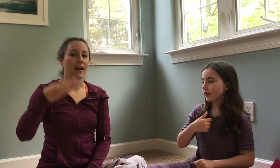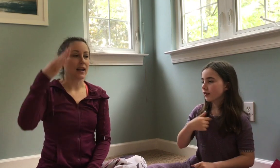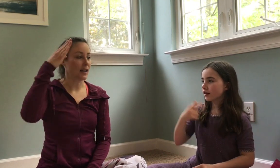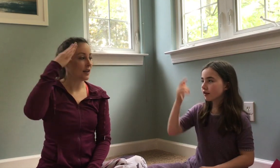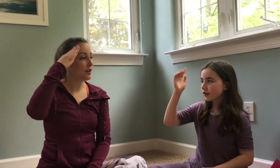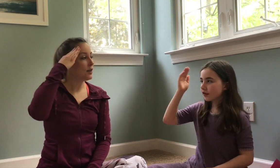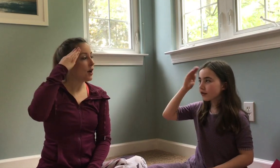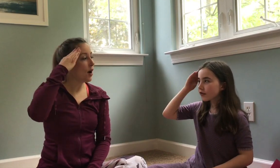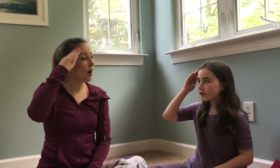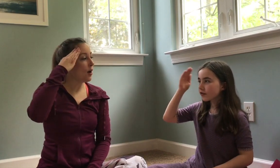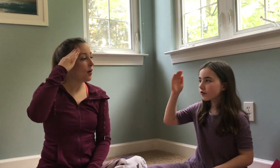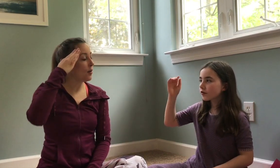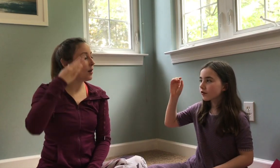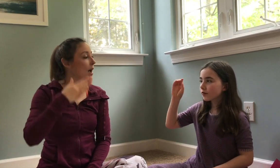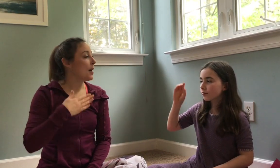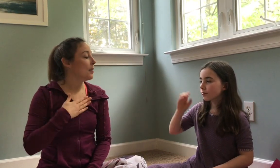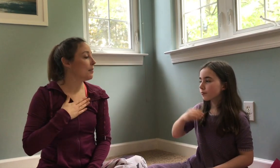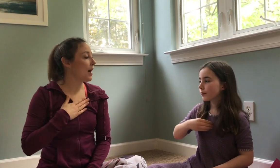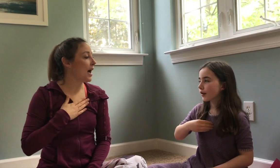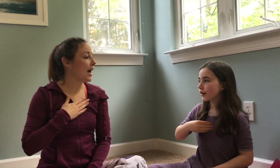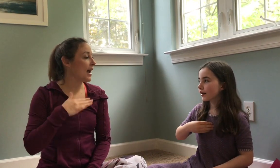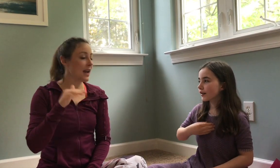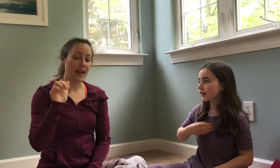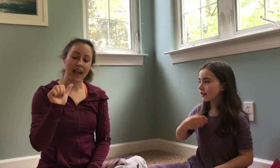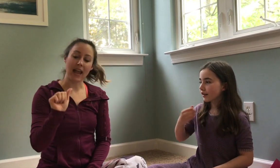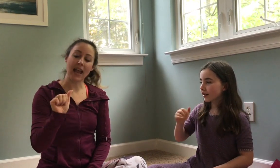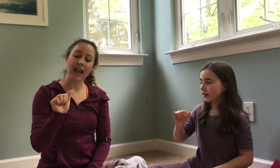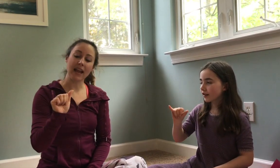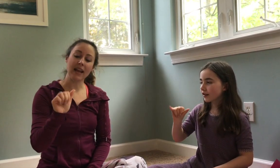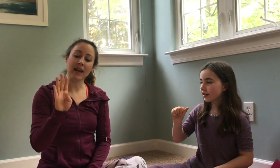I know my